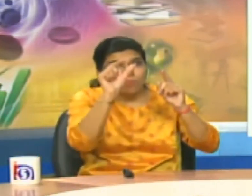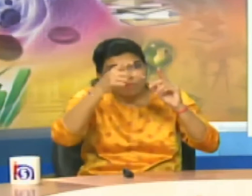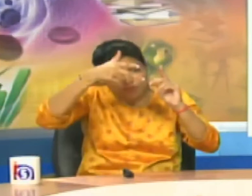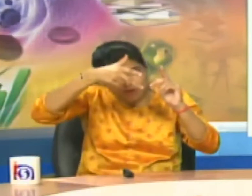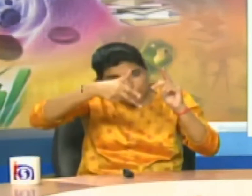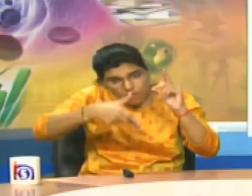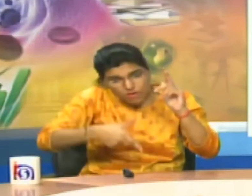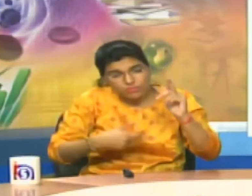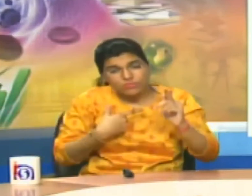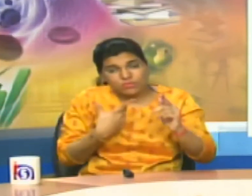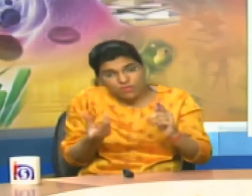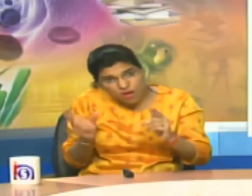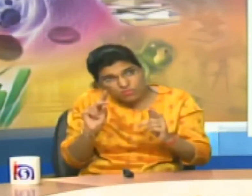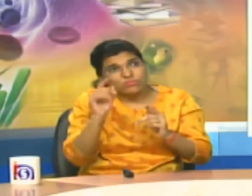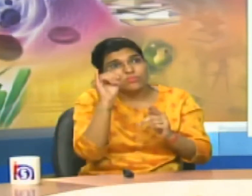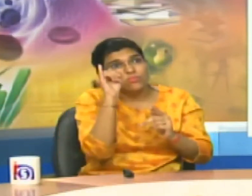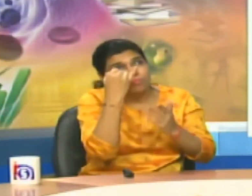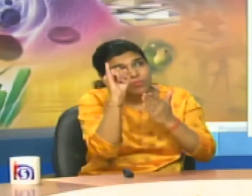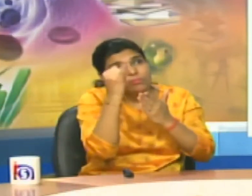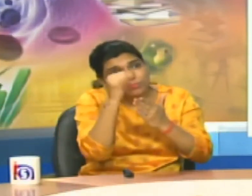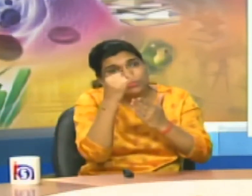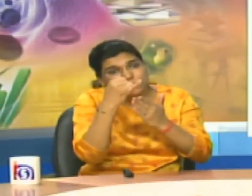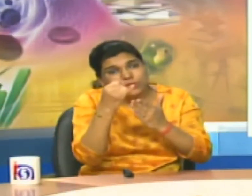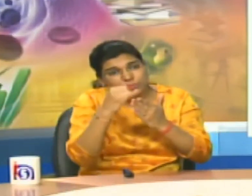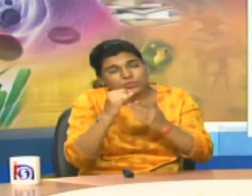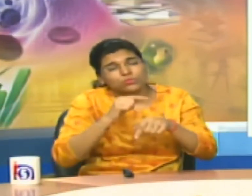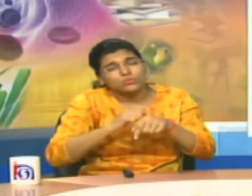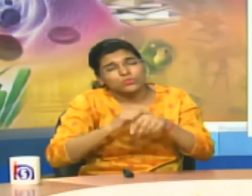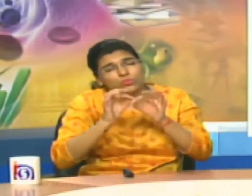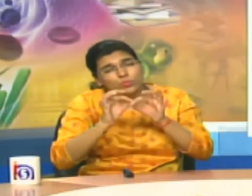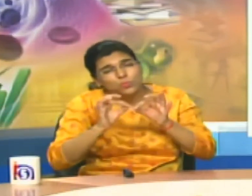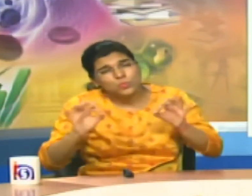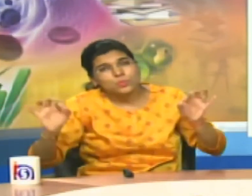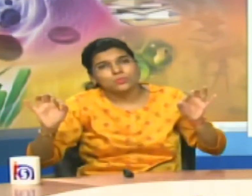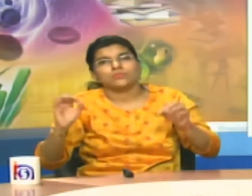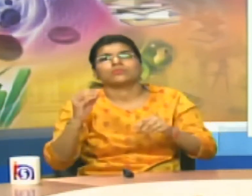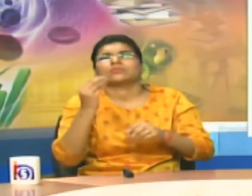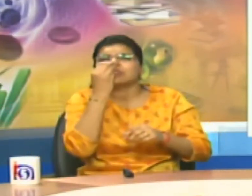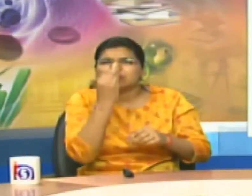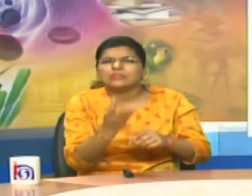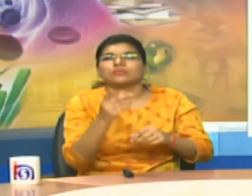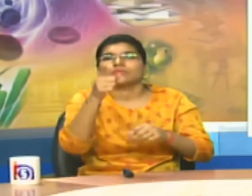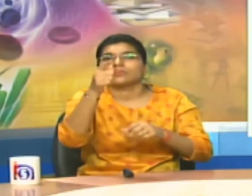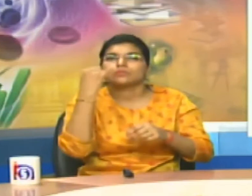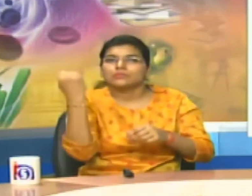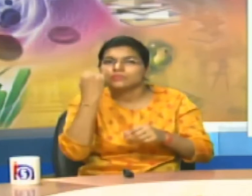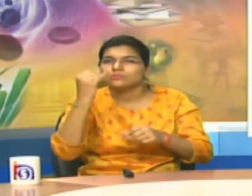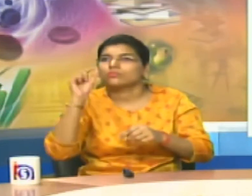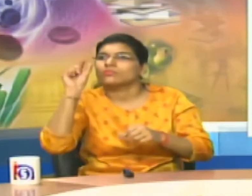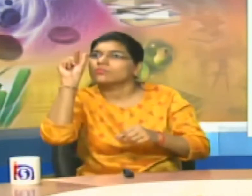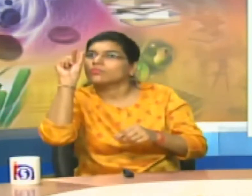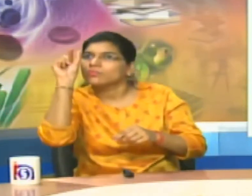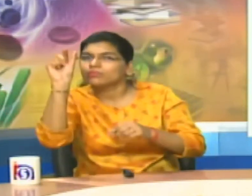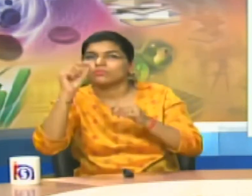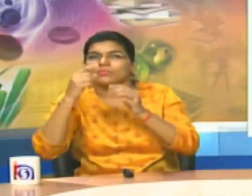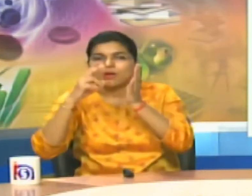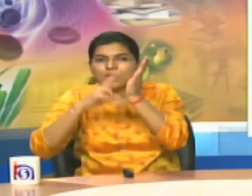work, and long worksheets, big worksheet, and in case we need to make some changes,